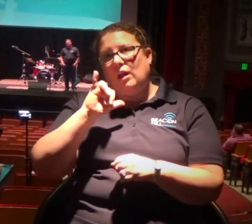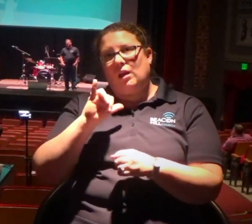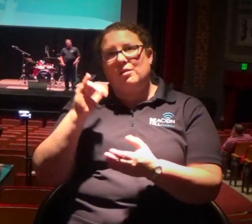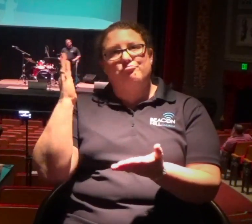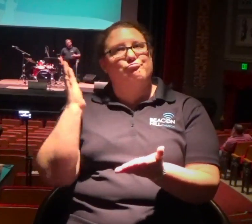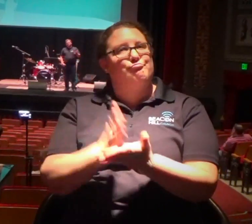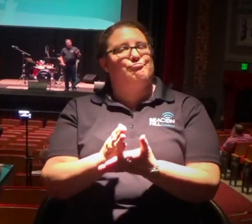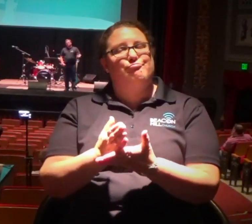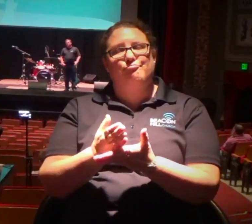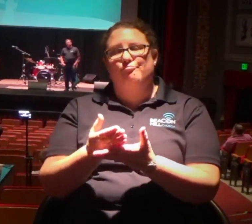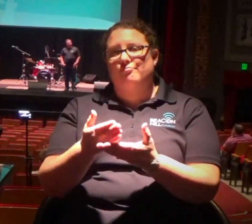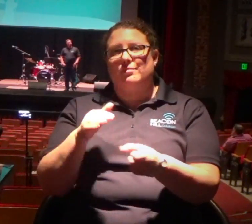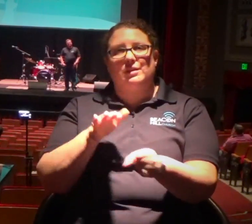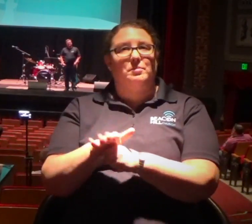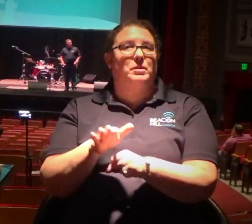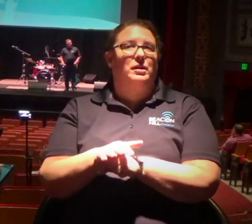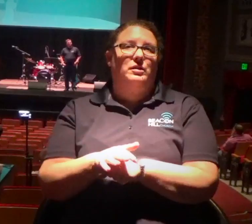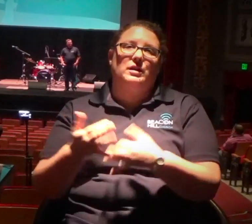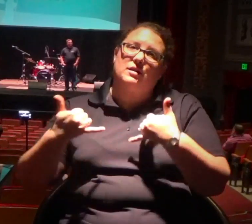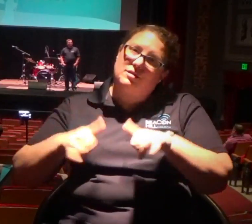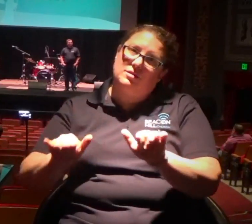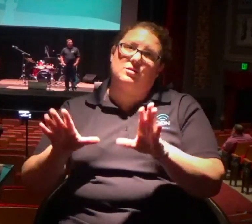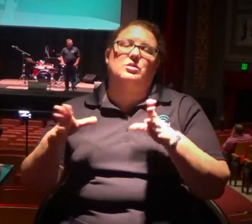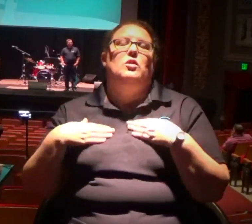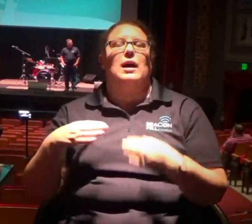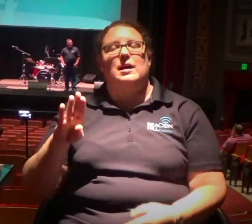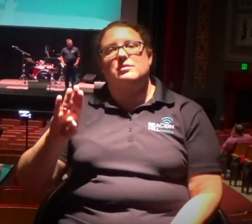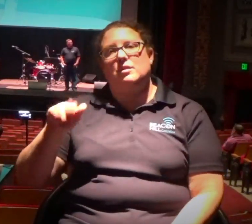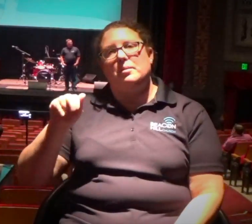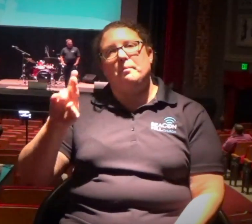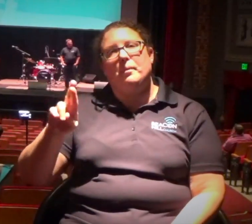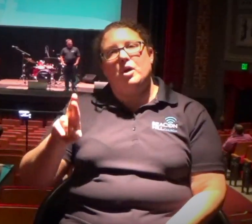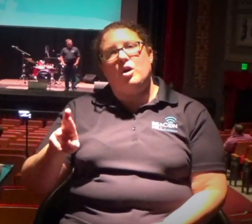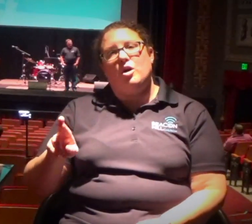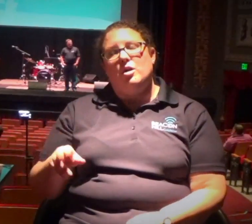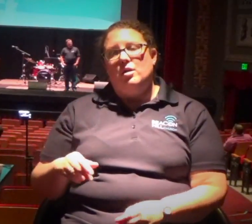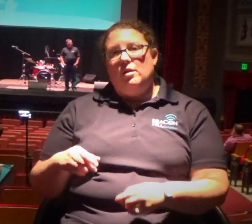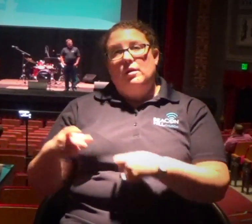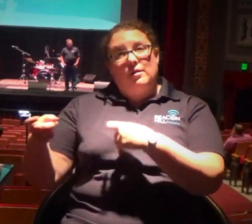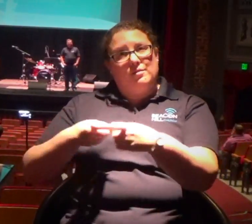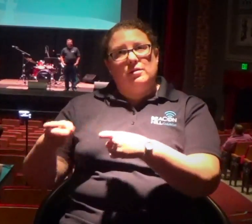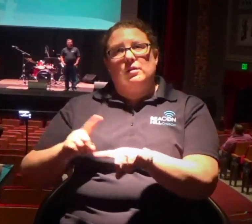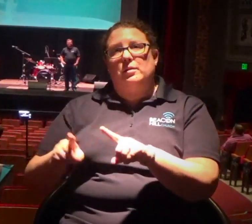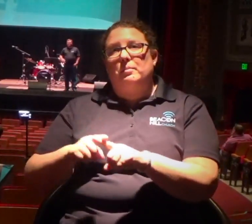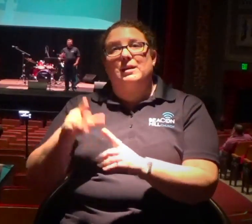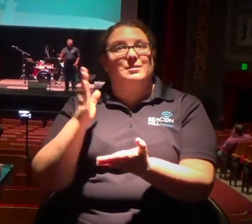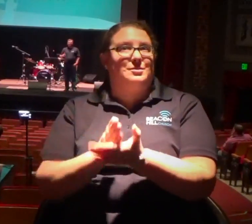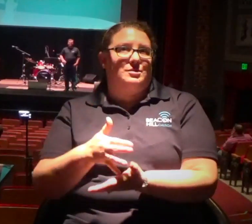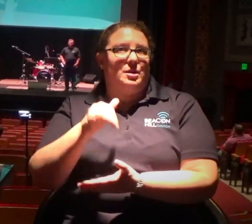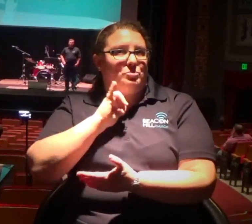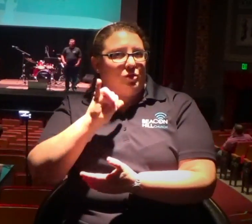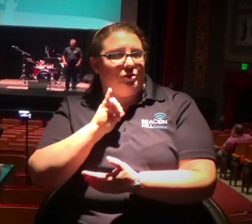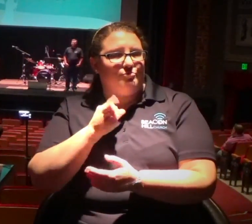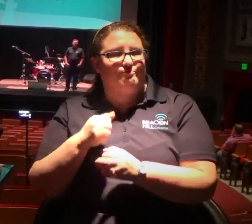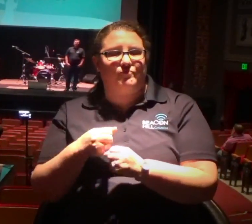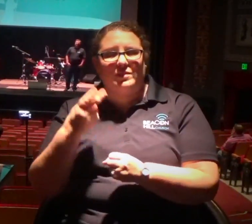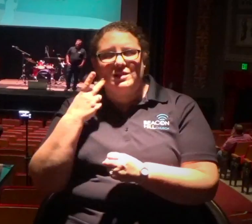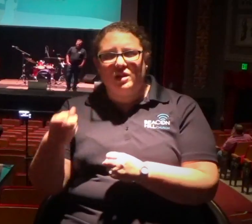He still runs the bar. He'd given up drinking completely. And we saw him just a couple of weeks ago. And it's